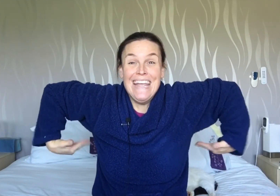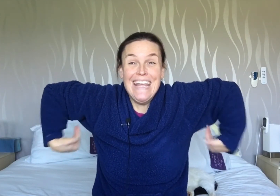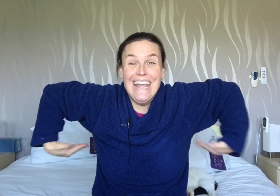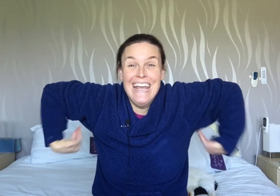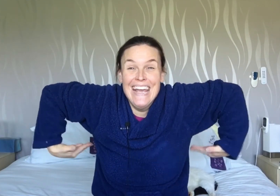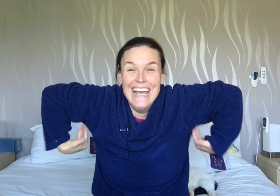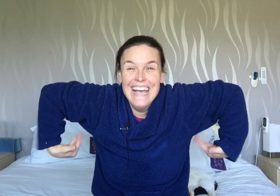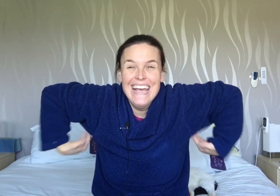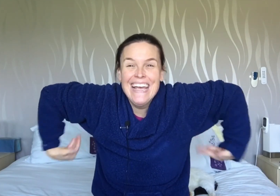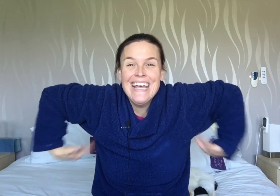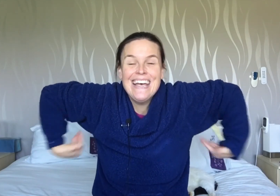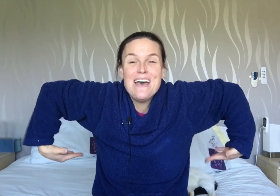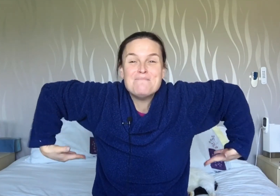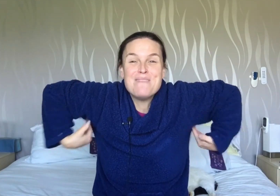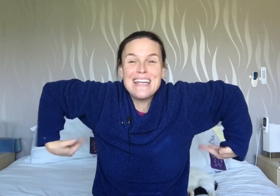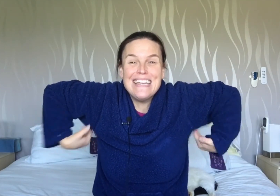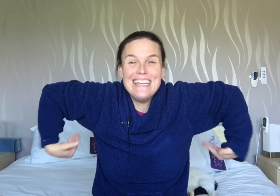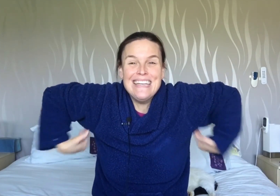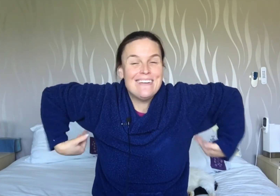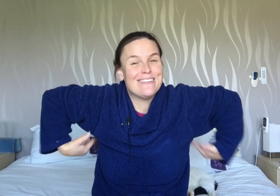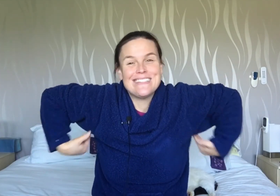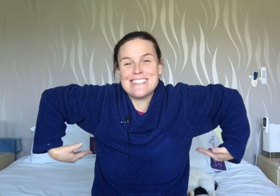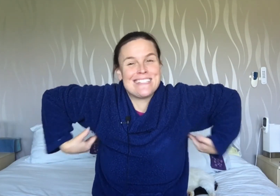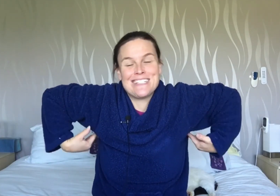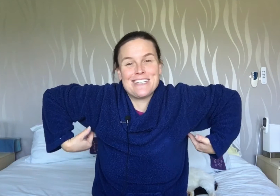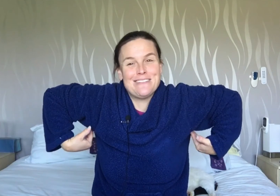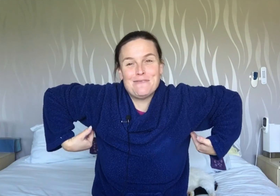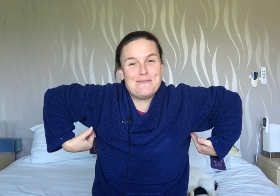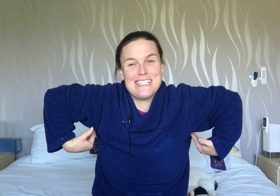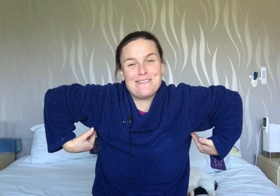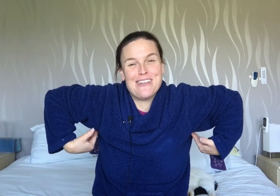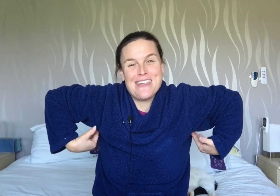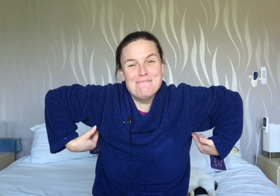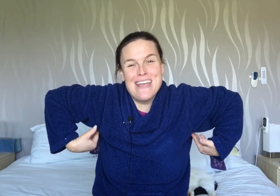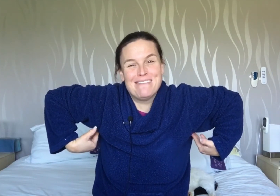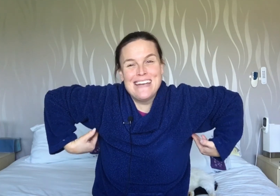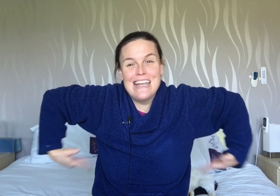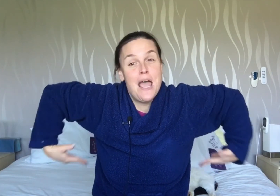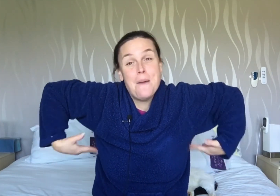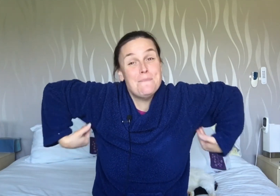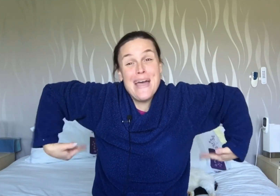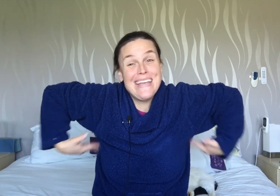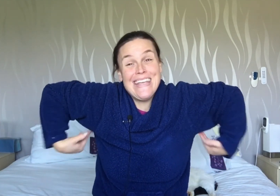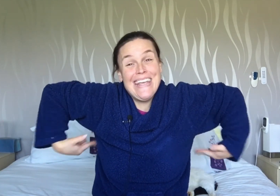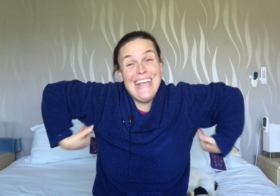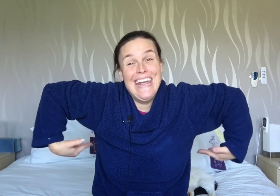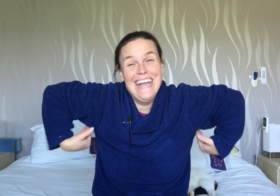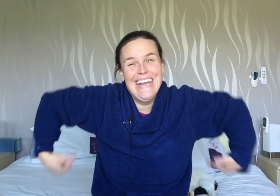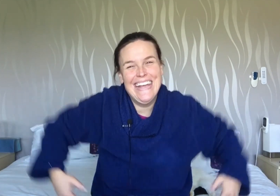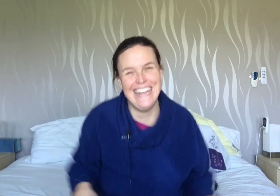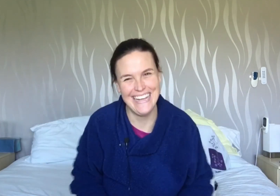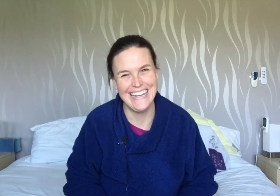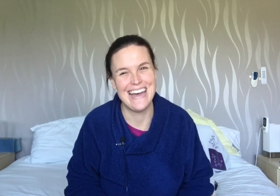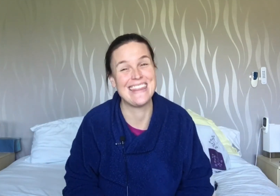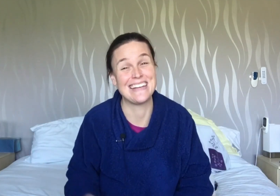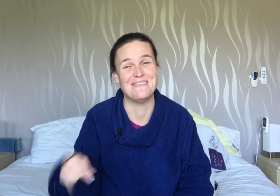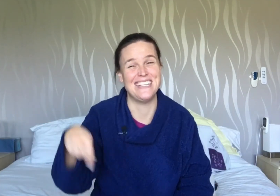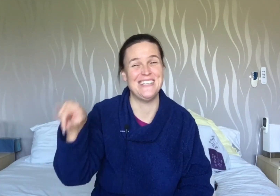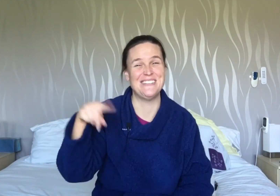Monkey. Monkey. Oh, this is such a good picture for a thumbnail, really. Monkey. Use